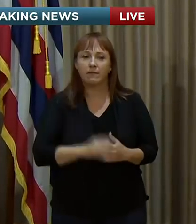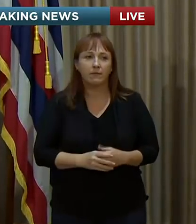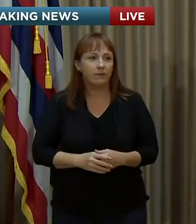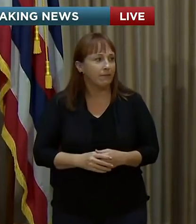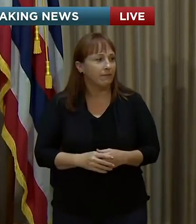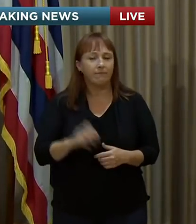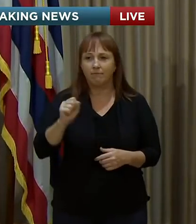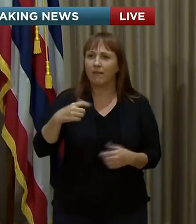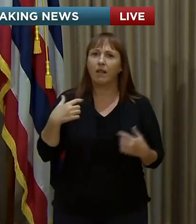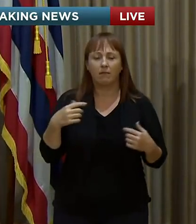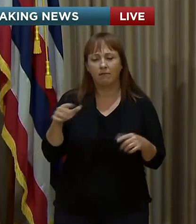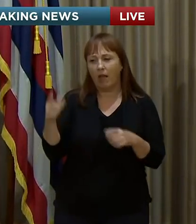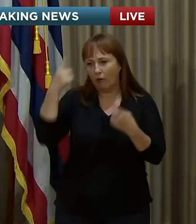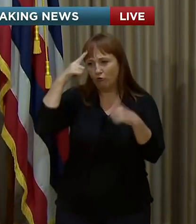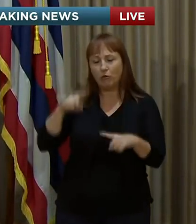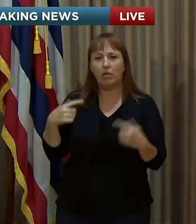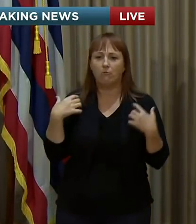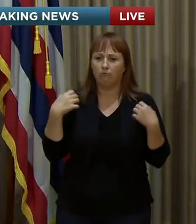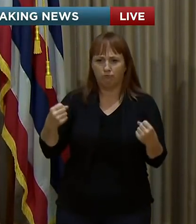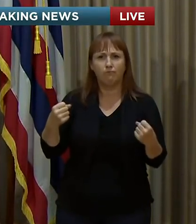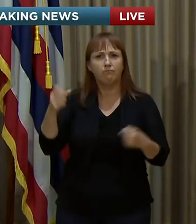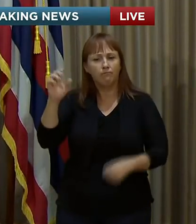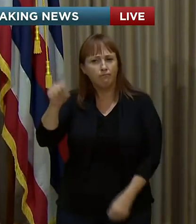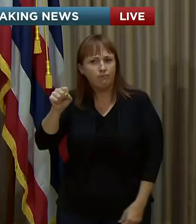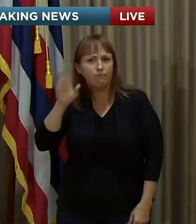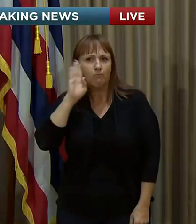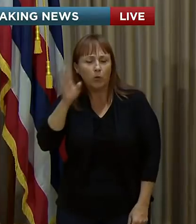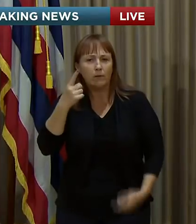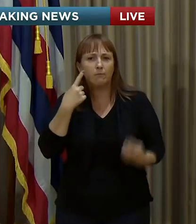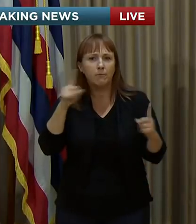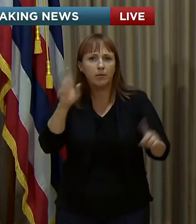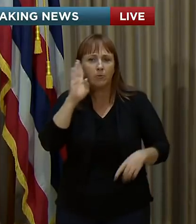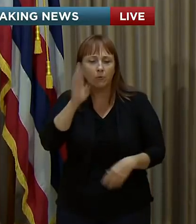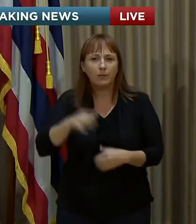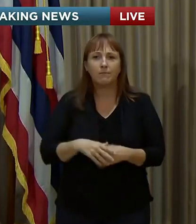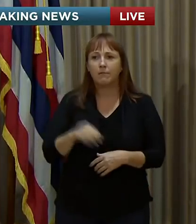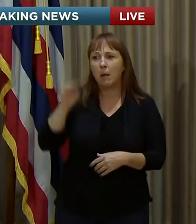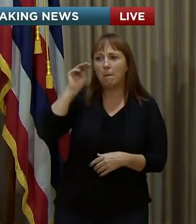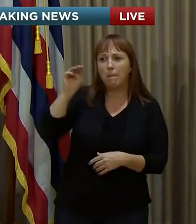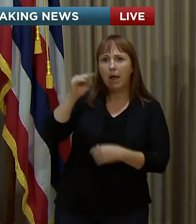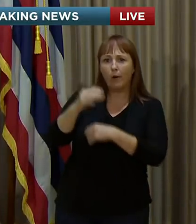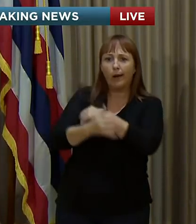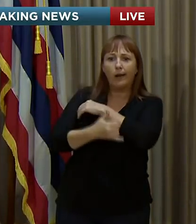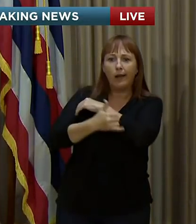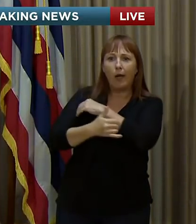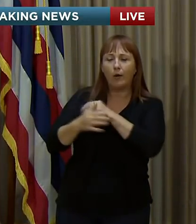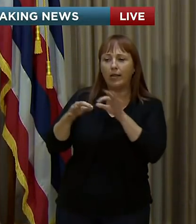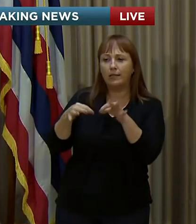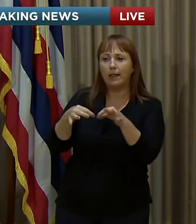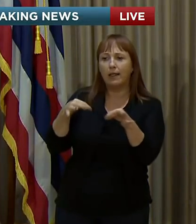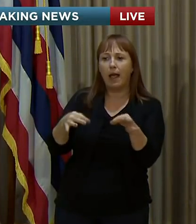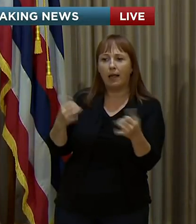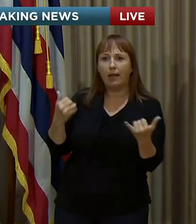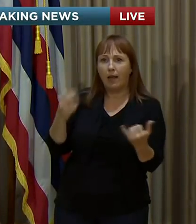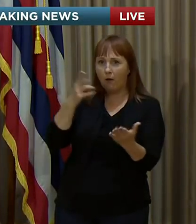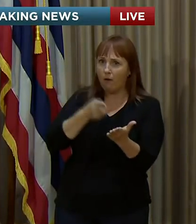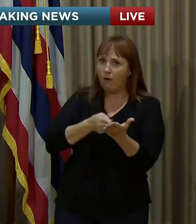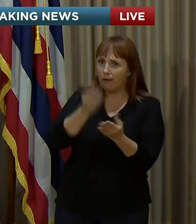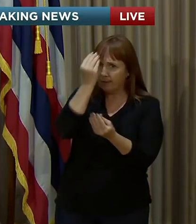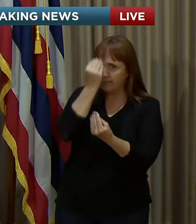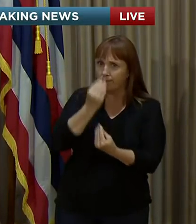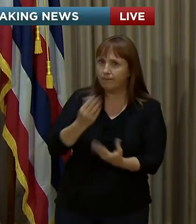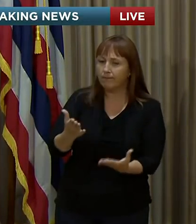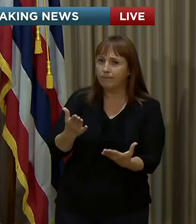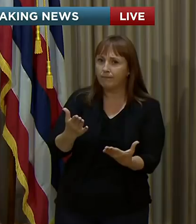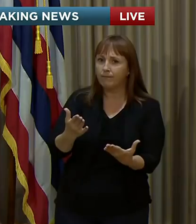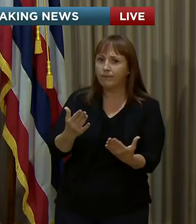Yes, I'm very confident too that we will be there. And again, Maui County is lagging right now, and I'll be very honest. We're upping